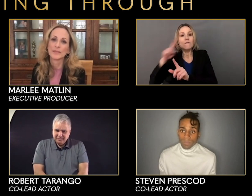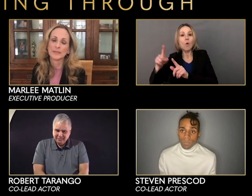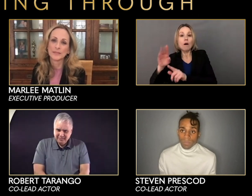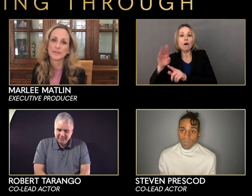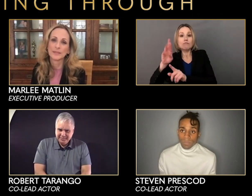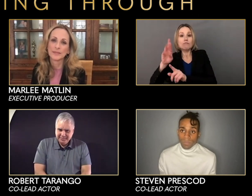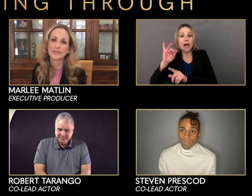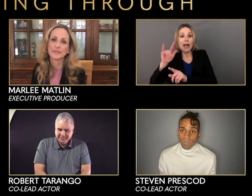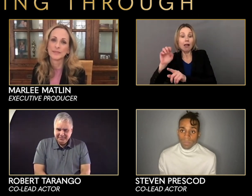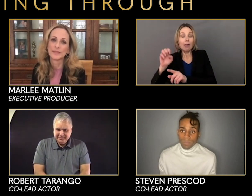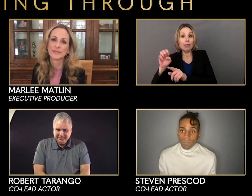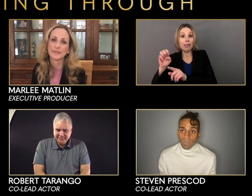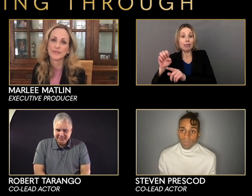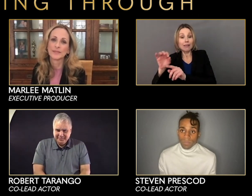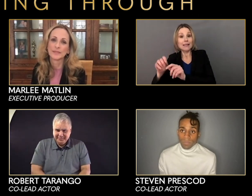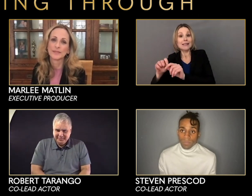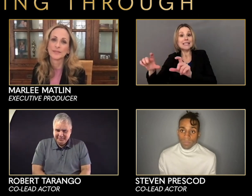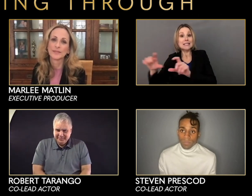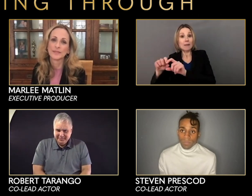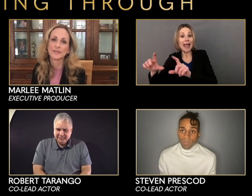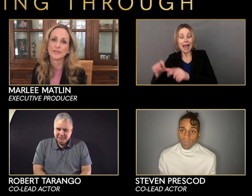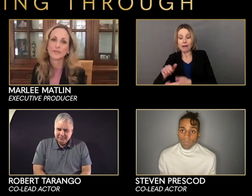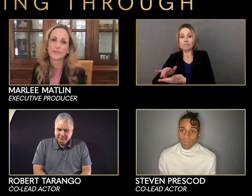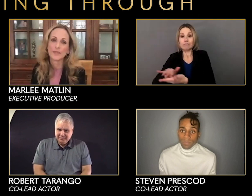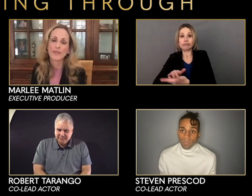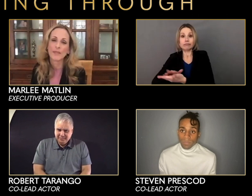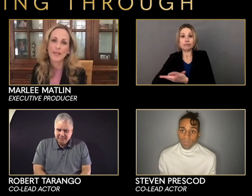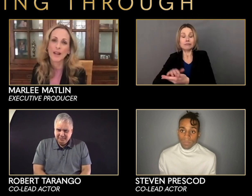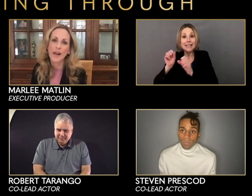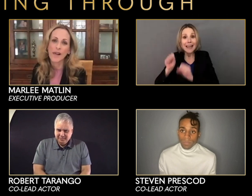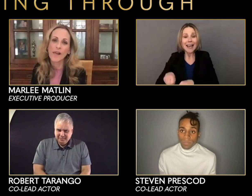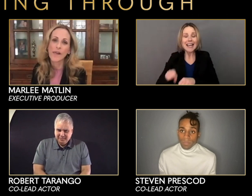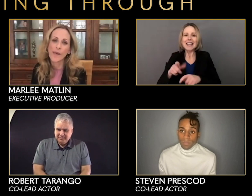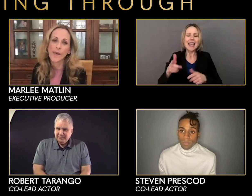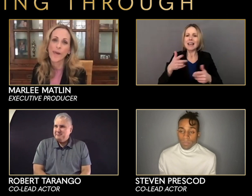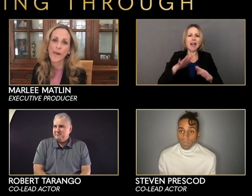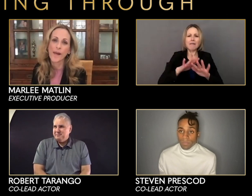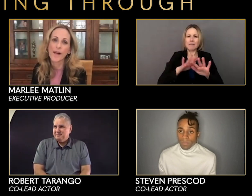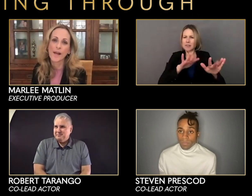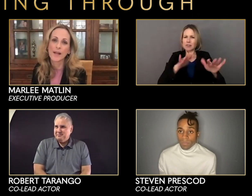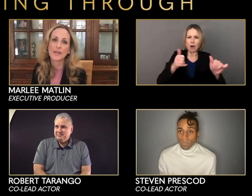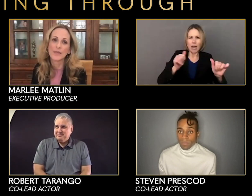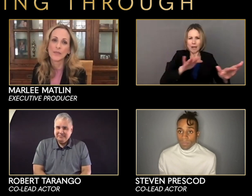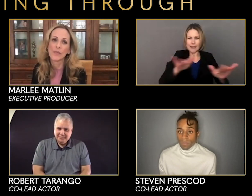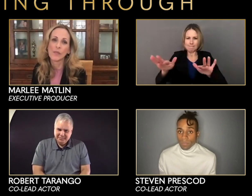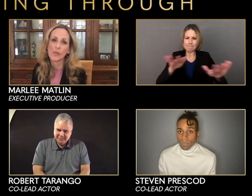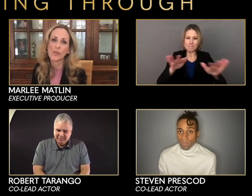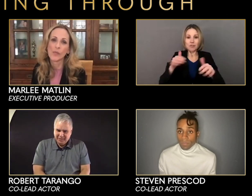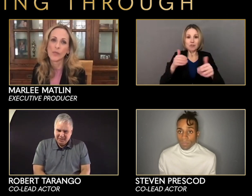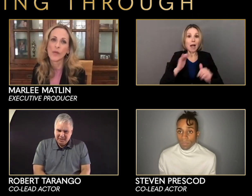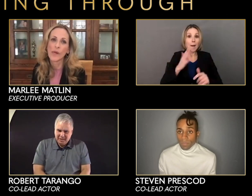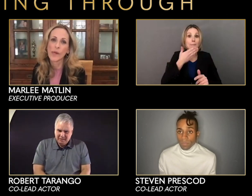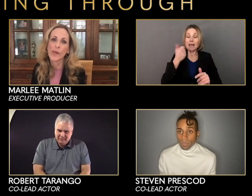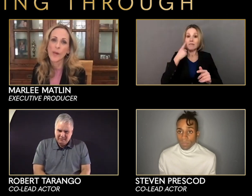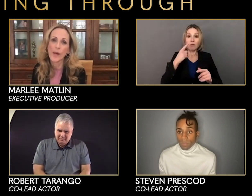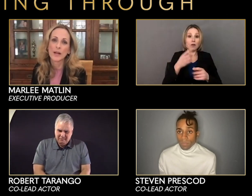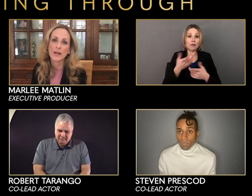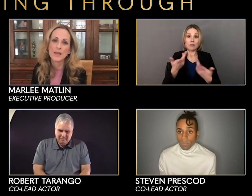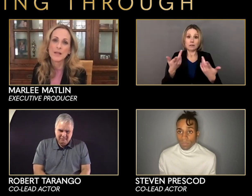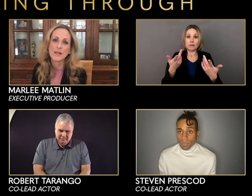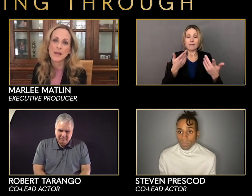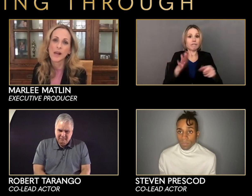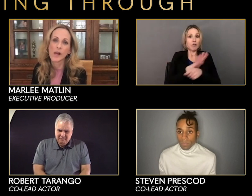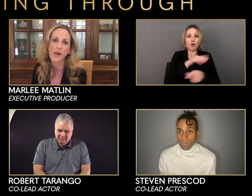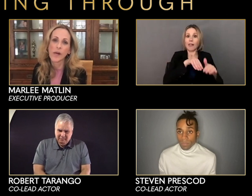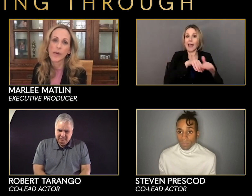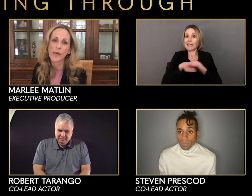display. And try to create that same accessibility, or at least as much as we could virtually as well, and be able to,